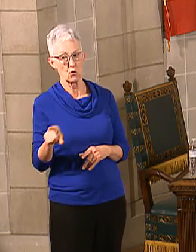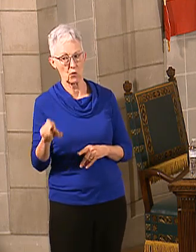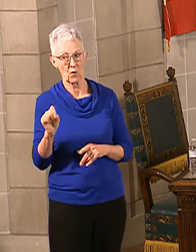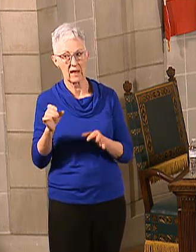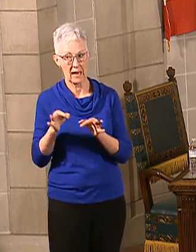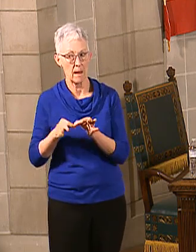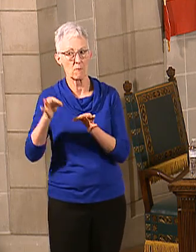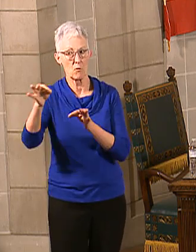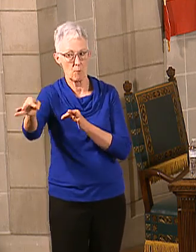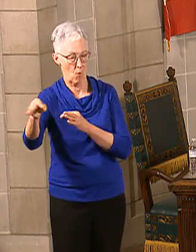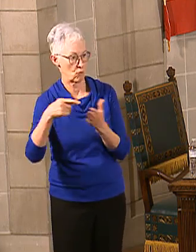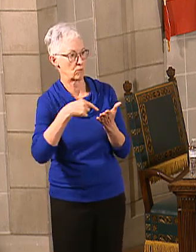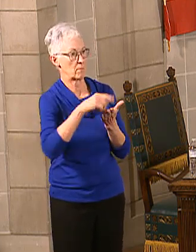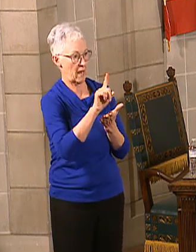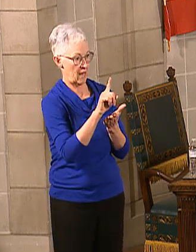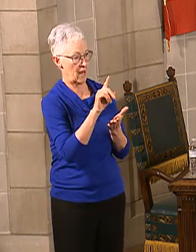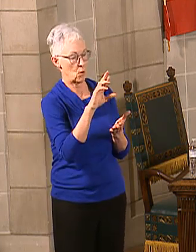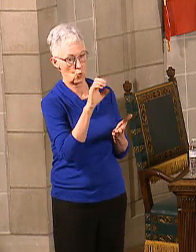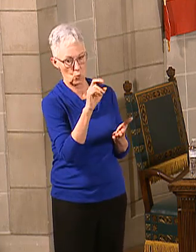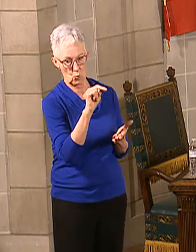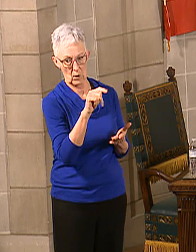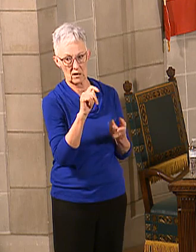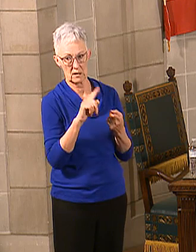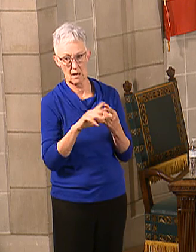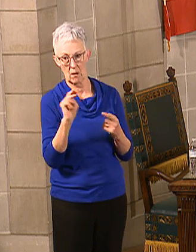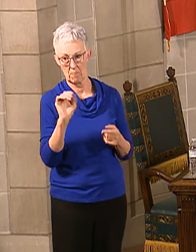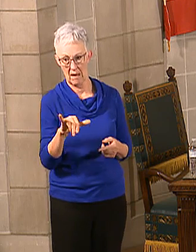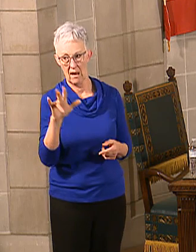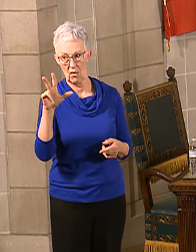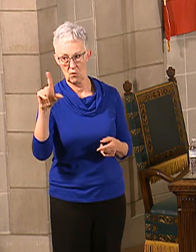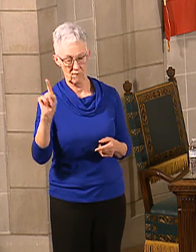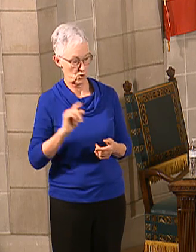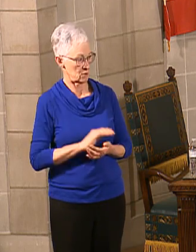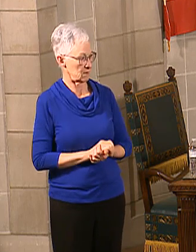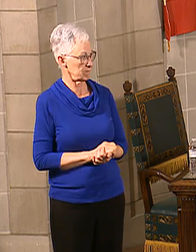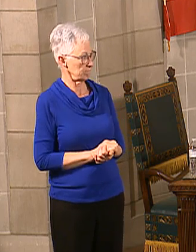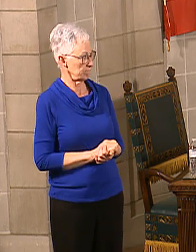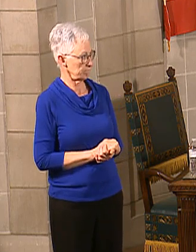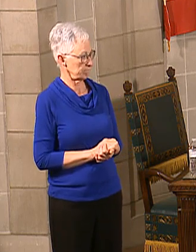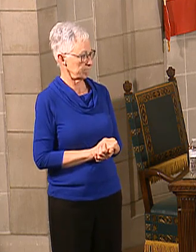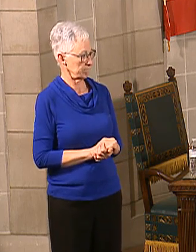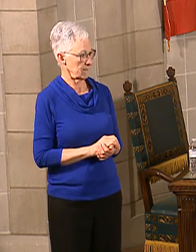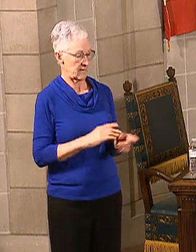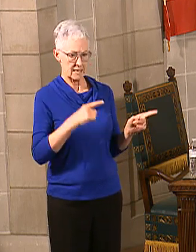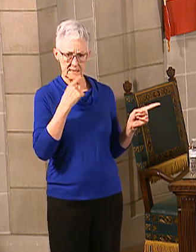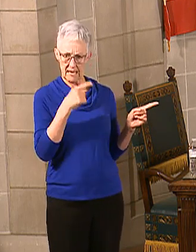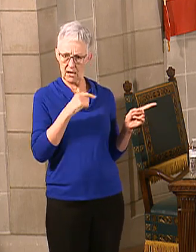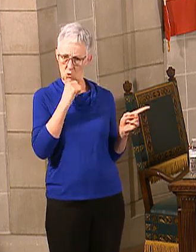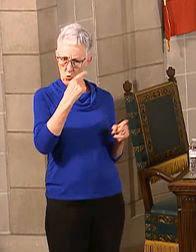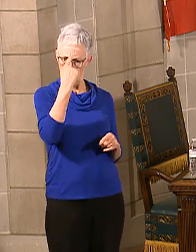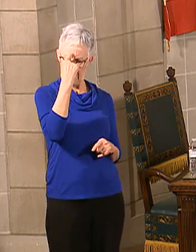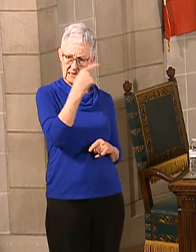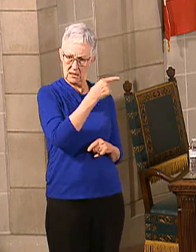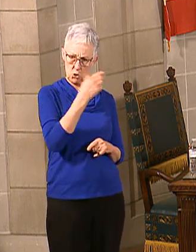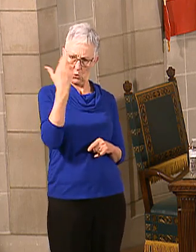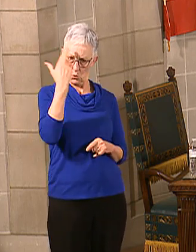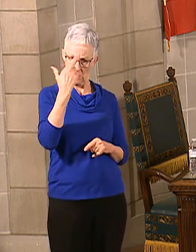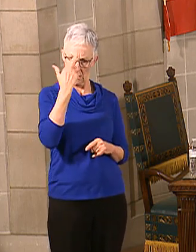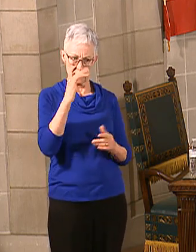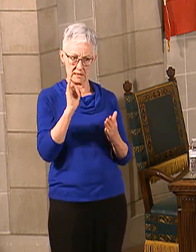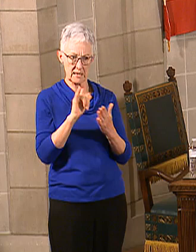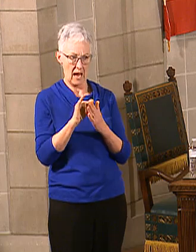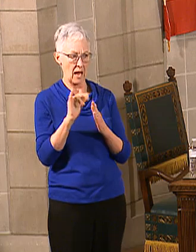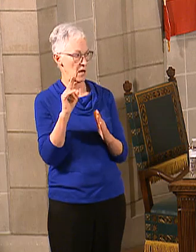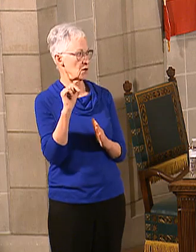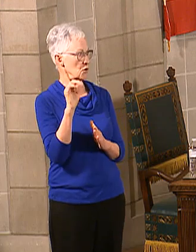From George Lobby from North Platte Bulletin. I'm not sure Governor Ricketts realized that Game and Parks state compounds are still open.